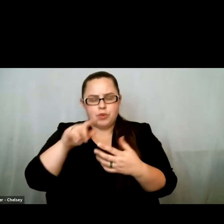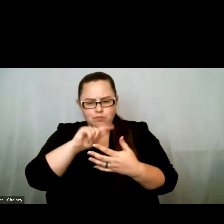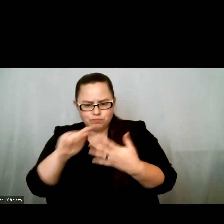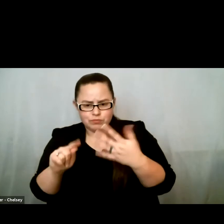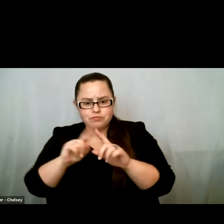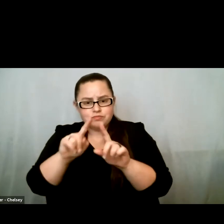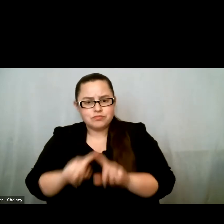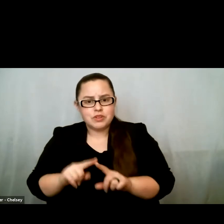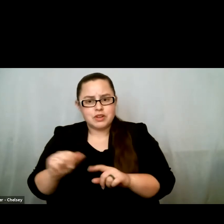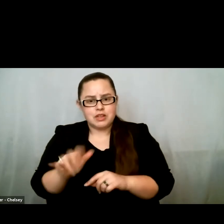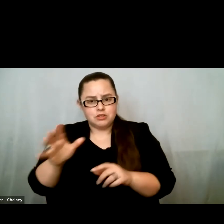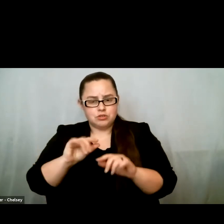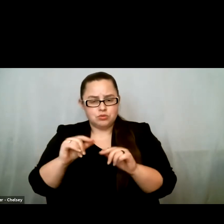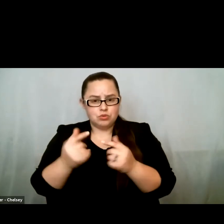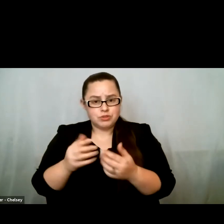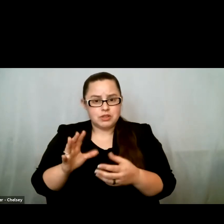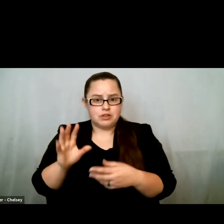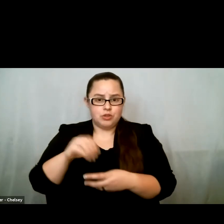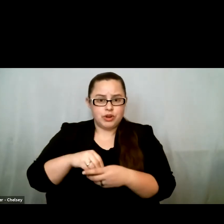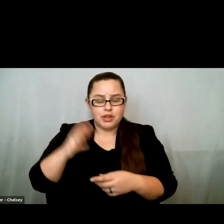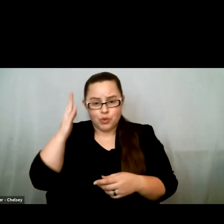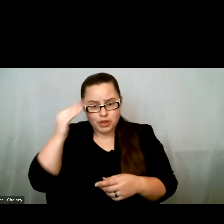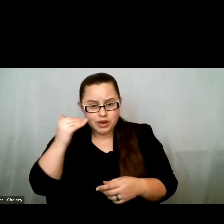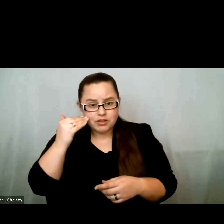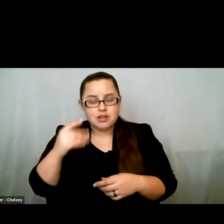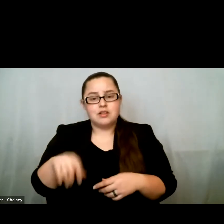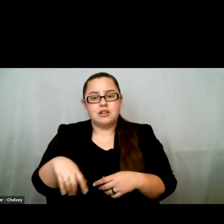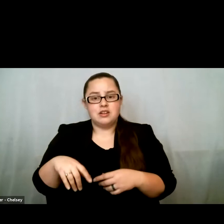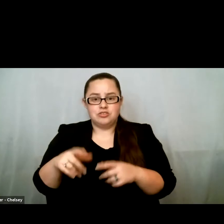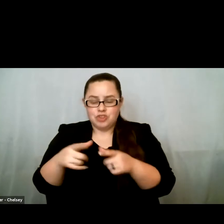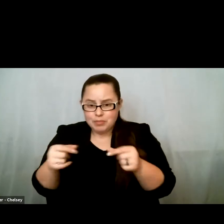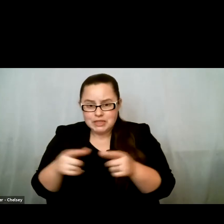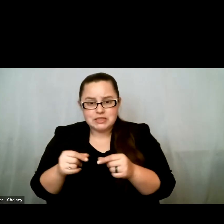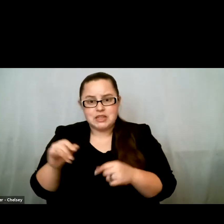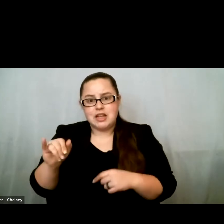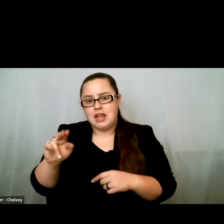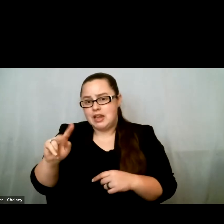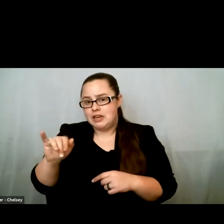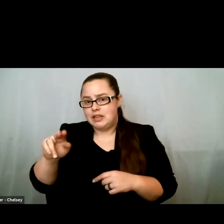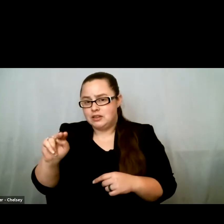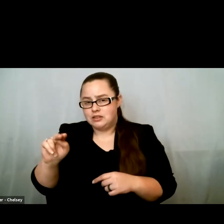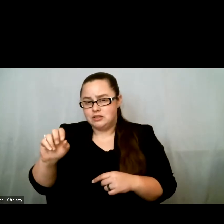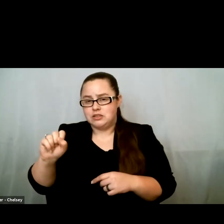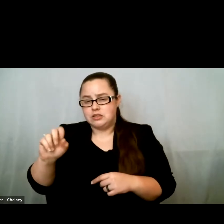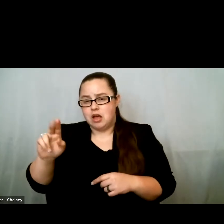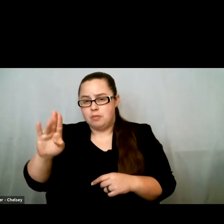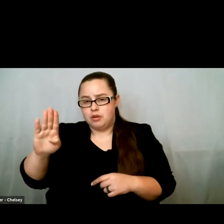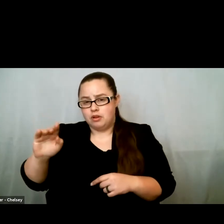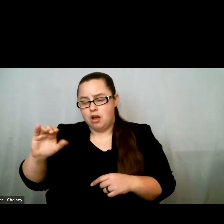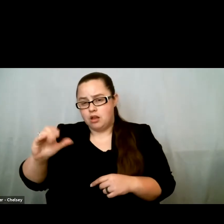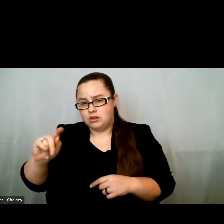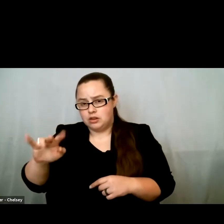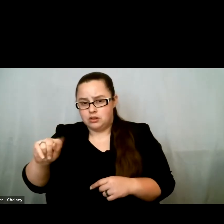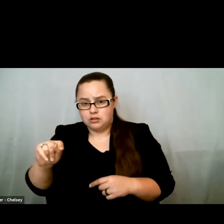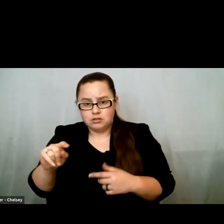of Chinese, Korean, Indian subcontinent, Japanese, as well as Filipino. And if it wasn't for her